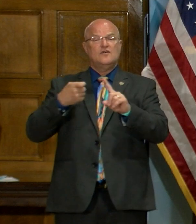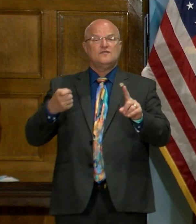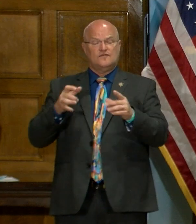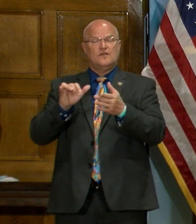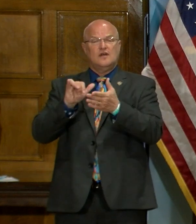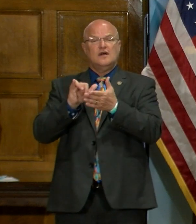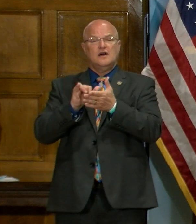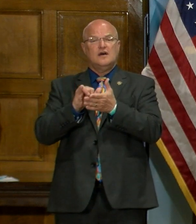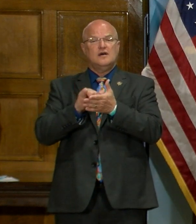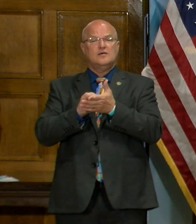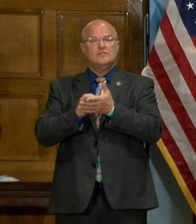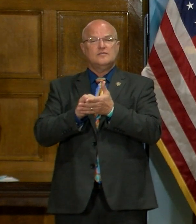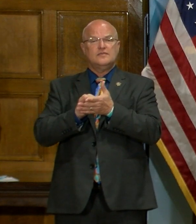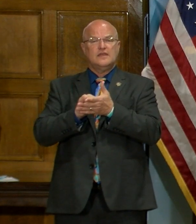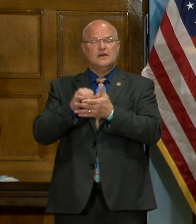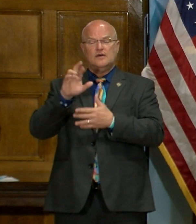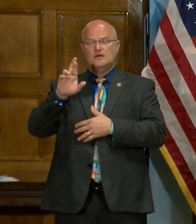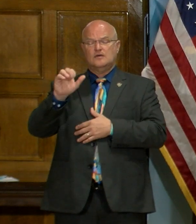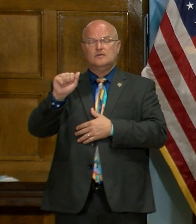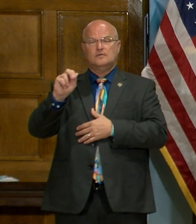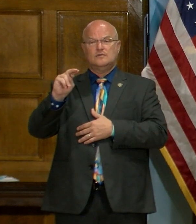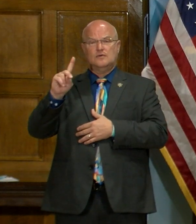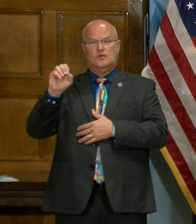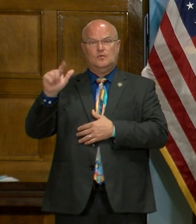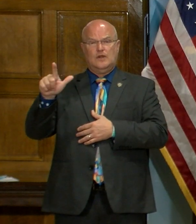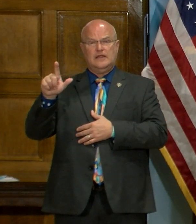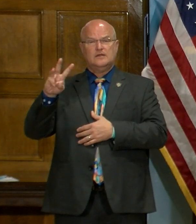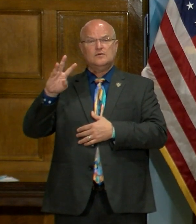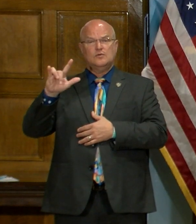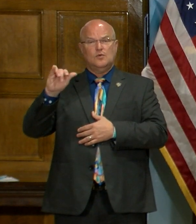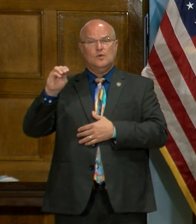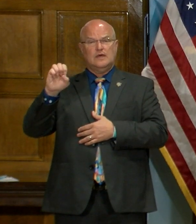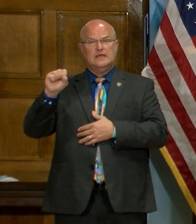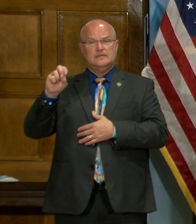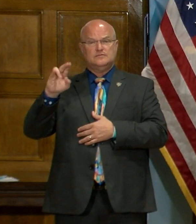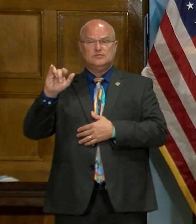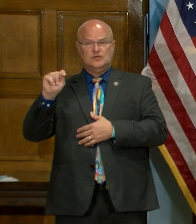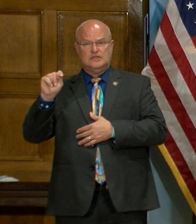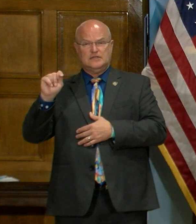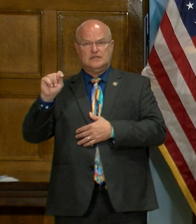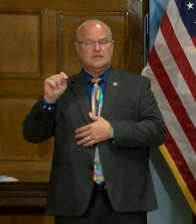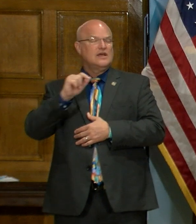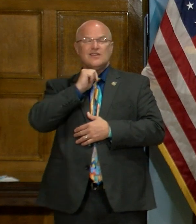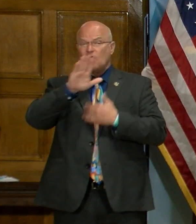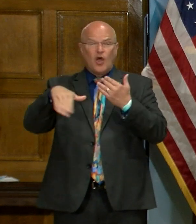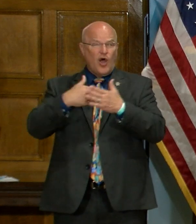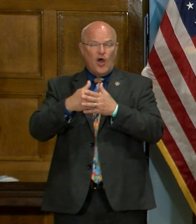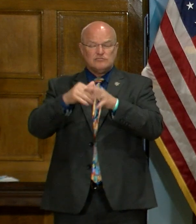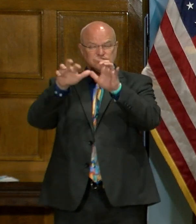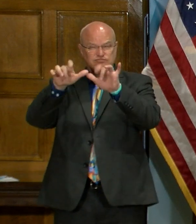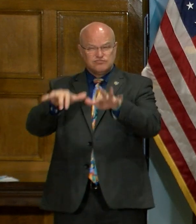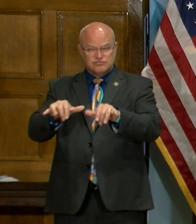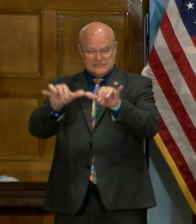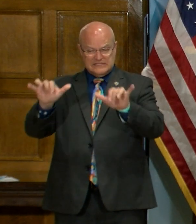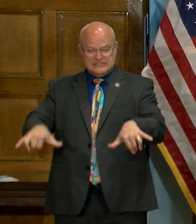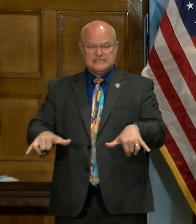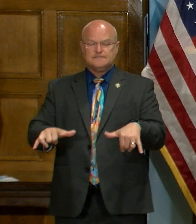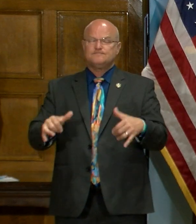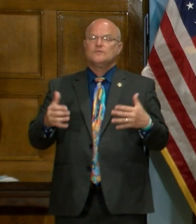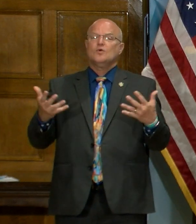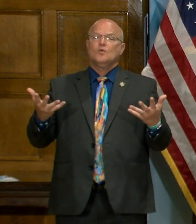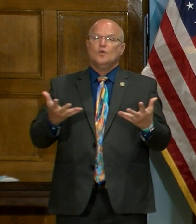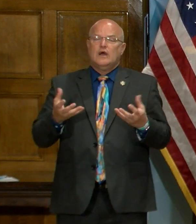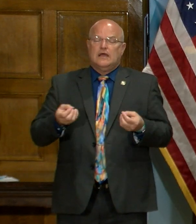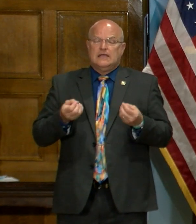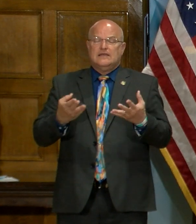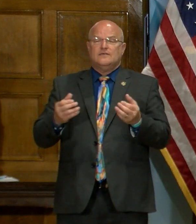the Randall Williams unit in Pine Bluff. Not all those are entered into our system. What we try and do is give you